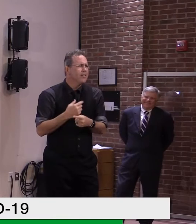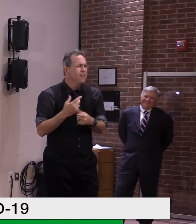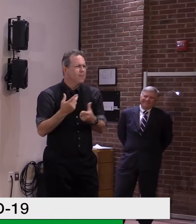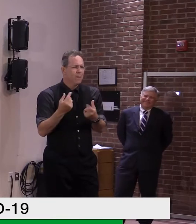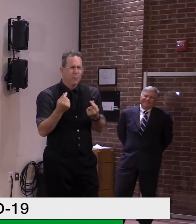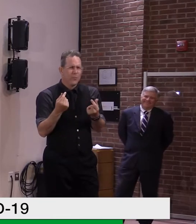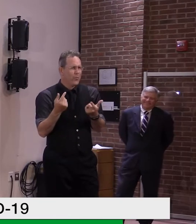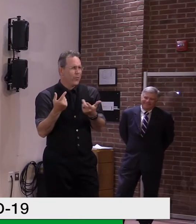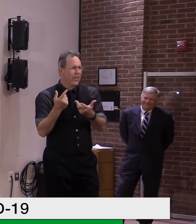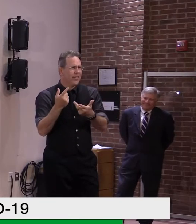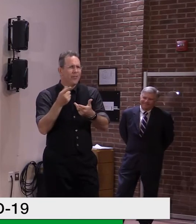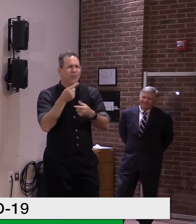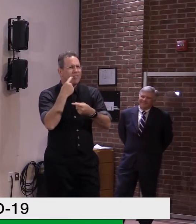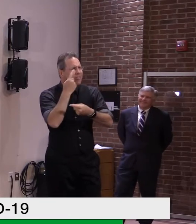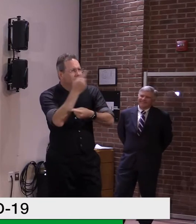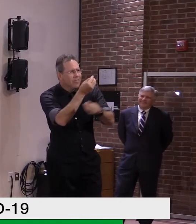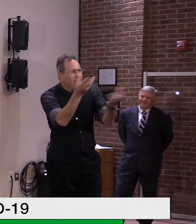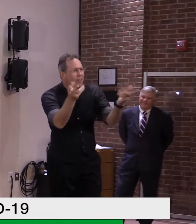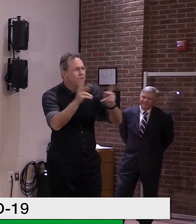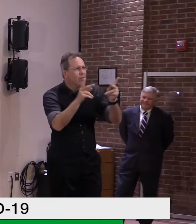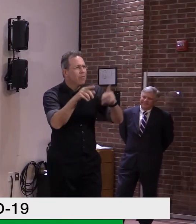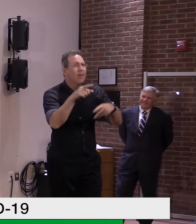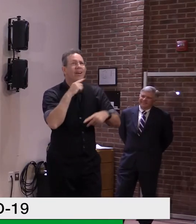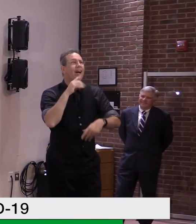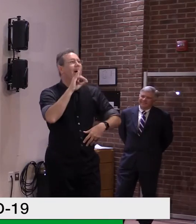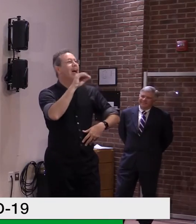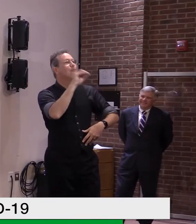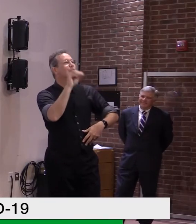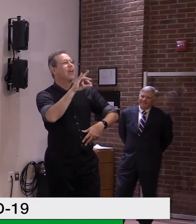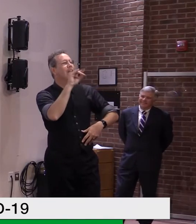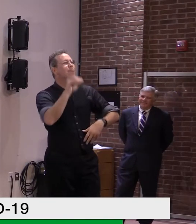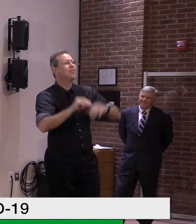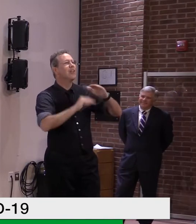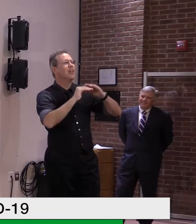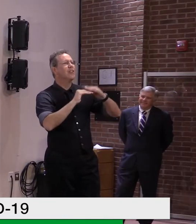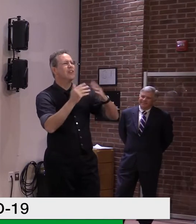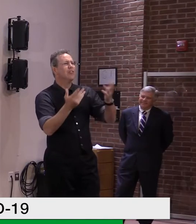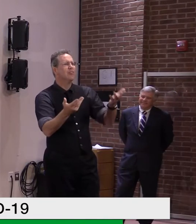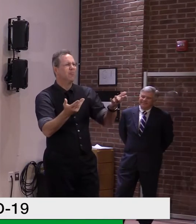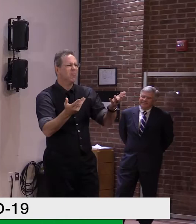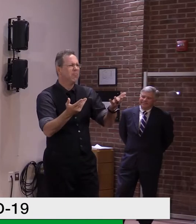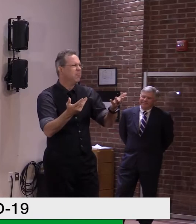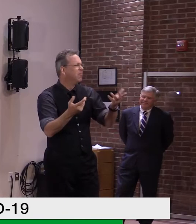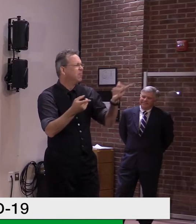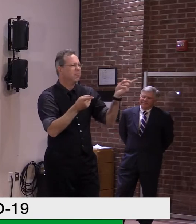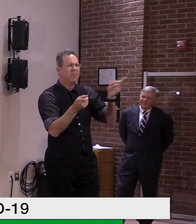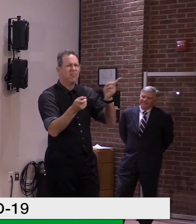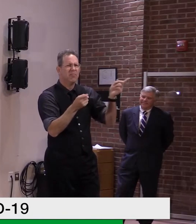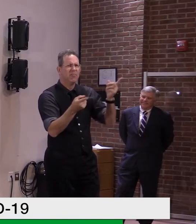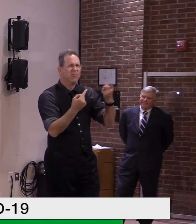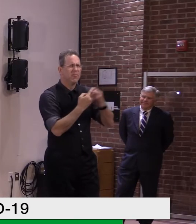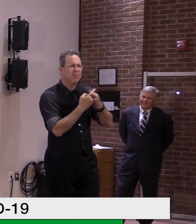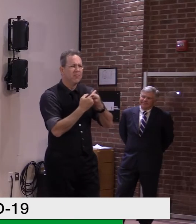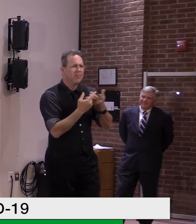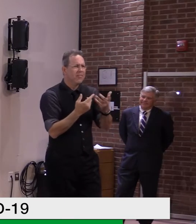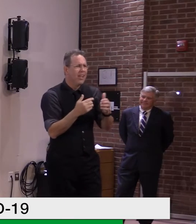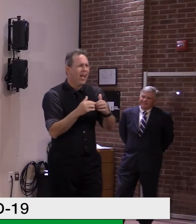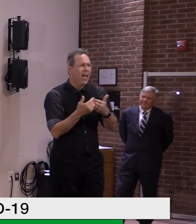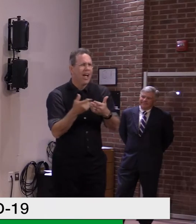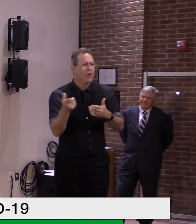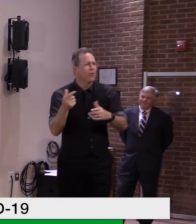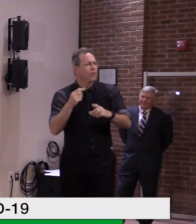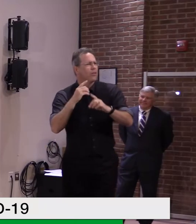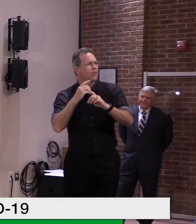that 80% number as being a little bit arbitrary, what you would tell them to defend that now that we've reached a 70%